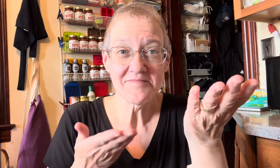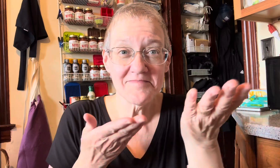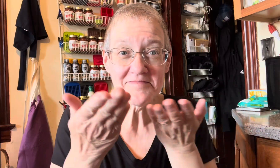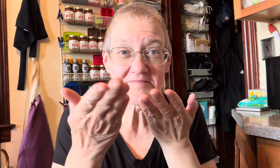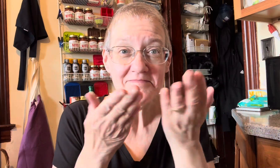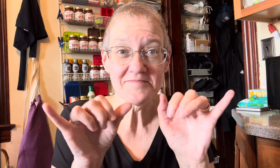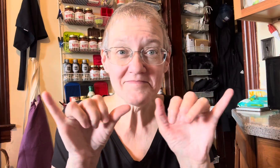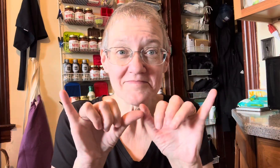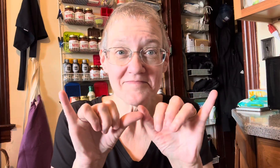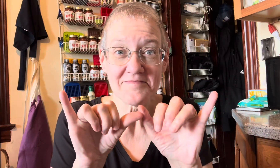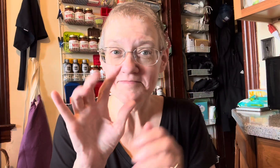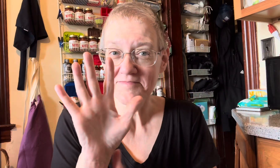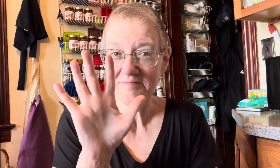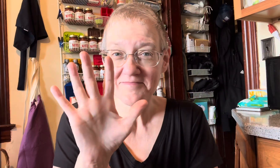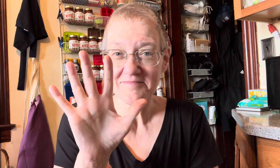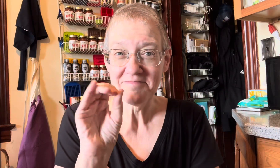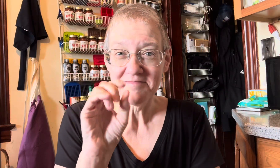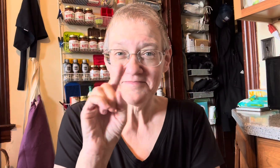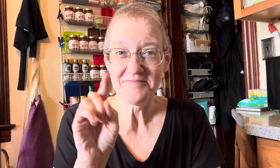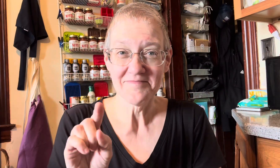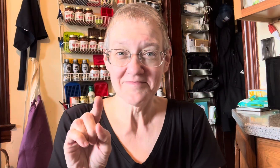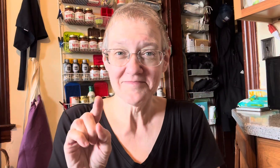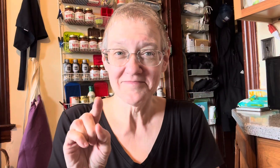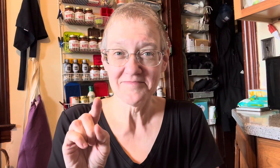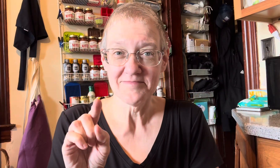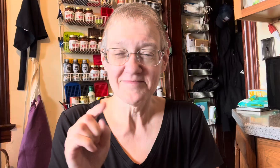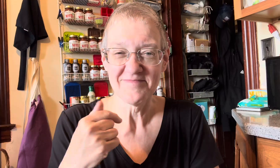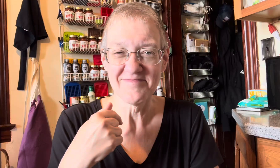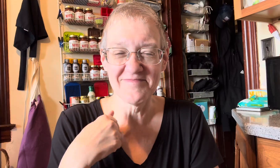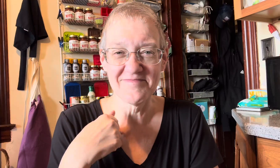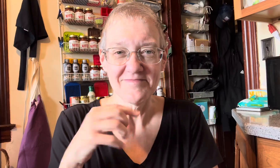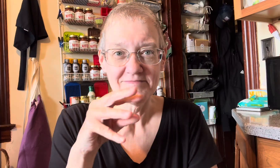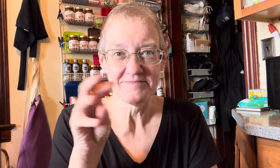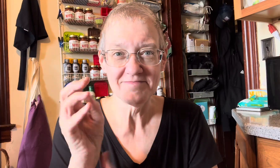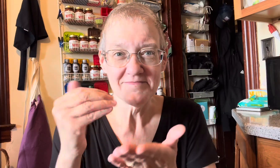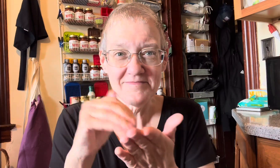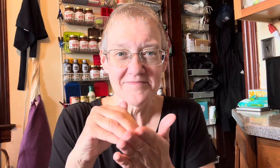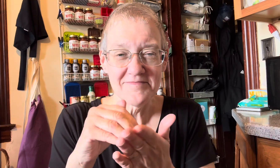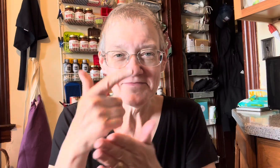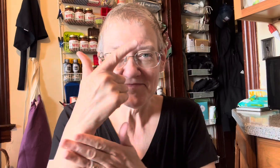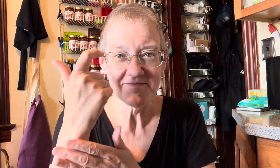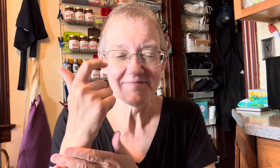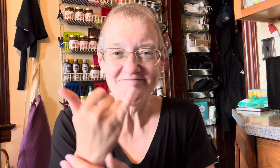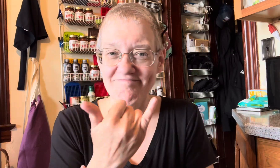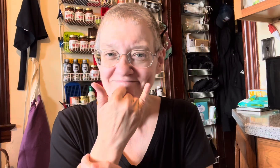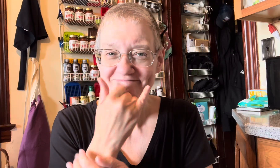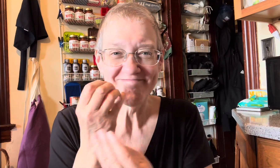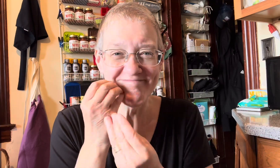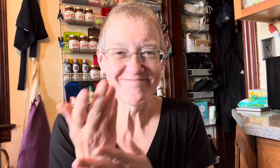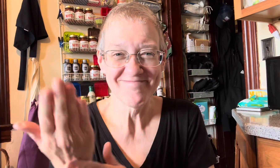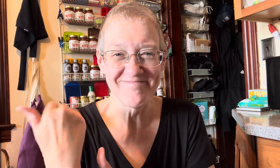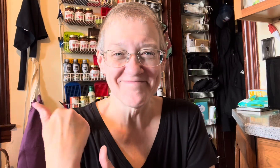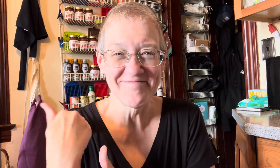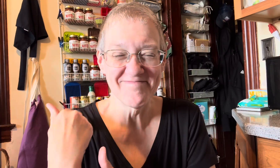The serving size is 5 ounces. If you notice, I had to film this clip again because I gave the wrong